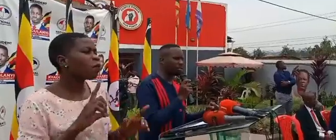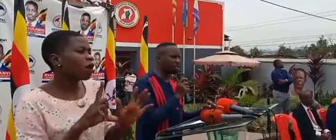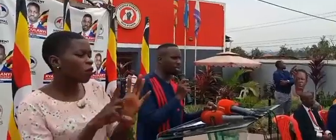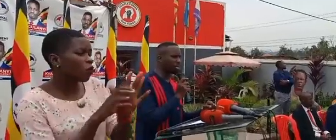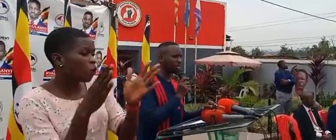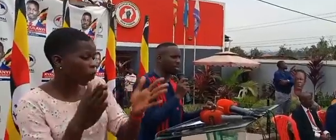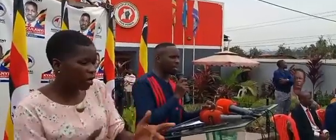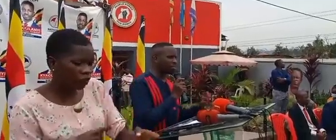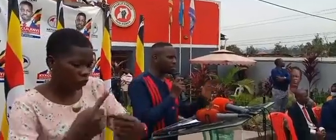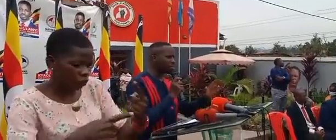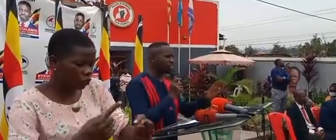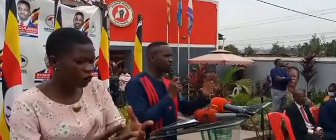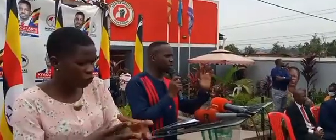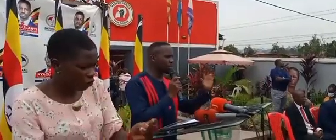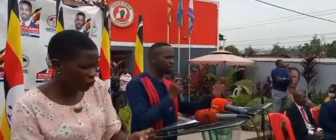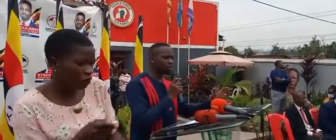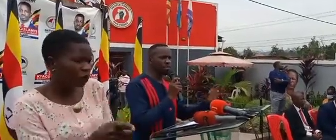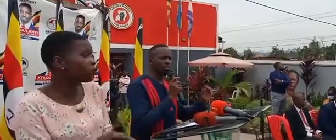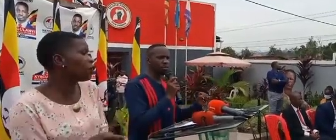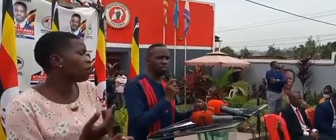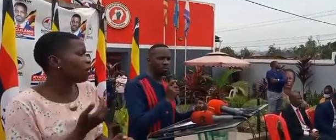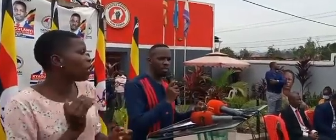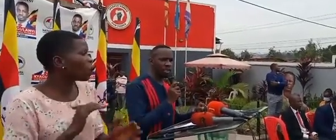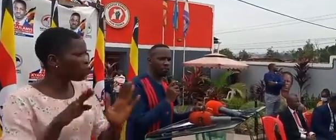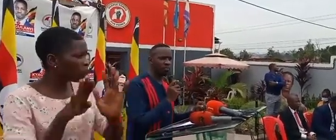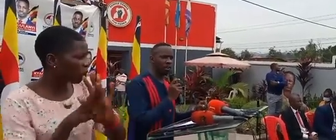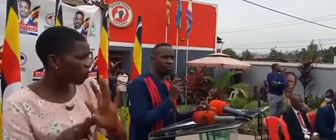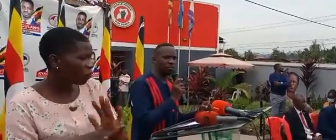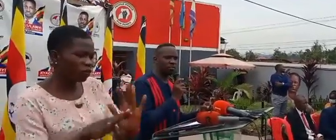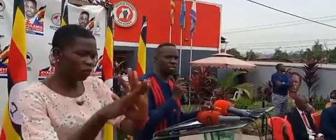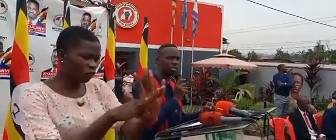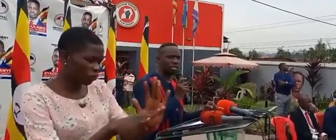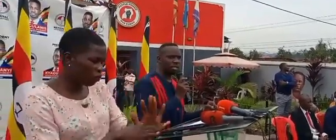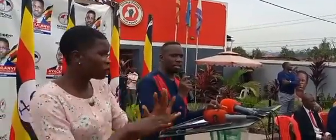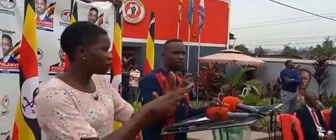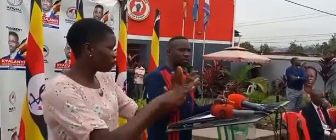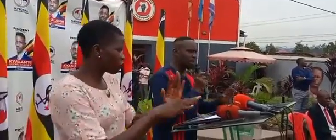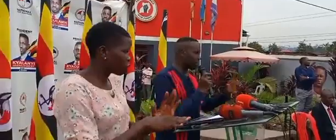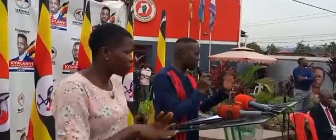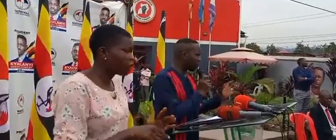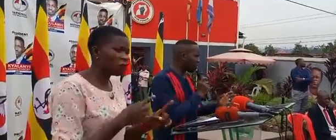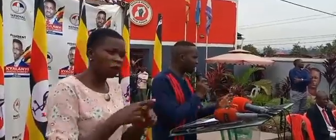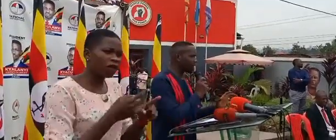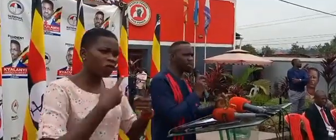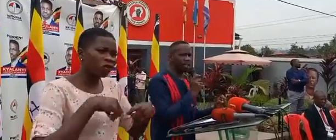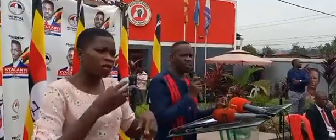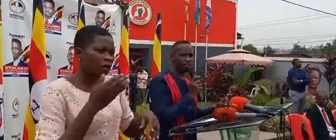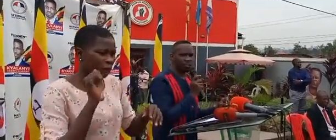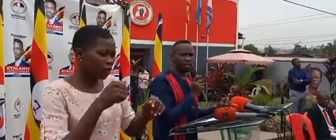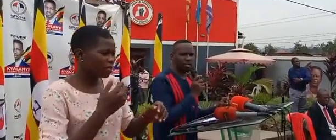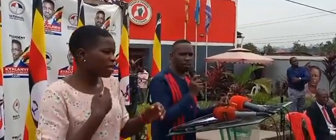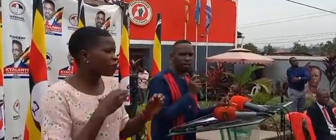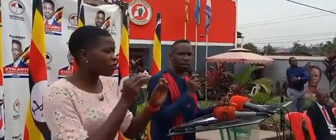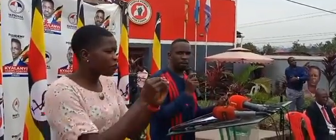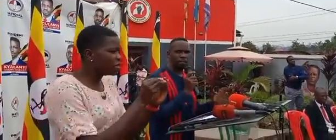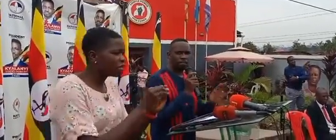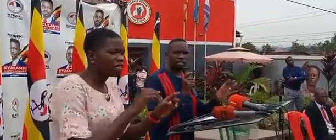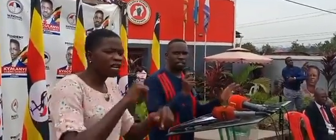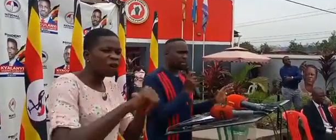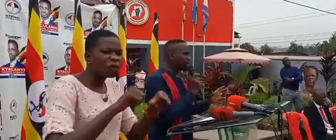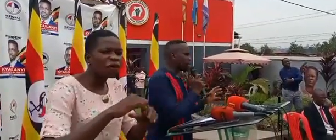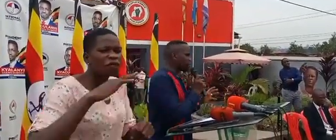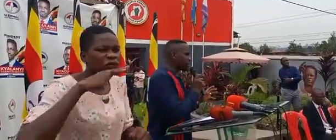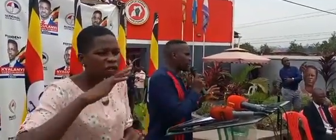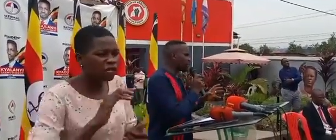that's important. And the speakership race, you have been told, we are going to have a retreat as a parliamentary caucus and discuss this matter. But you